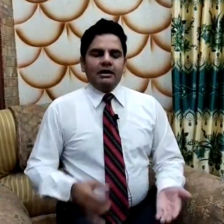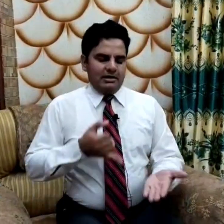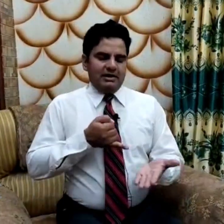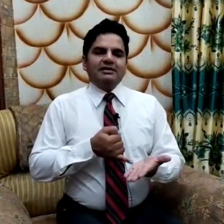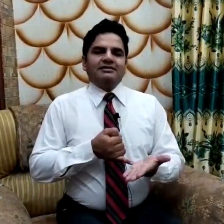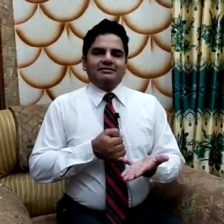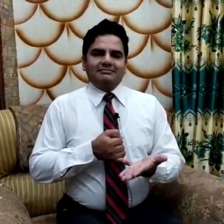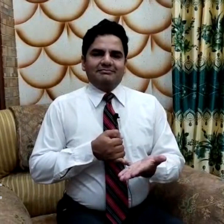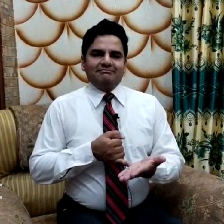at